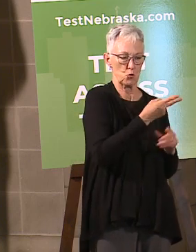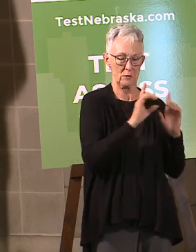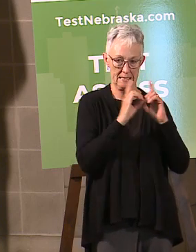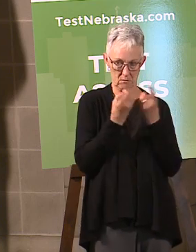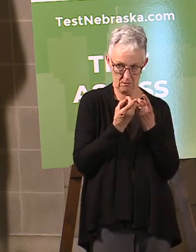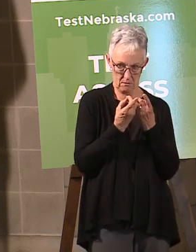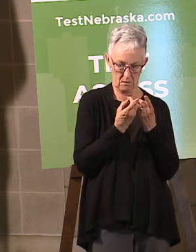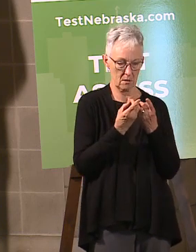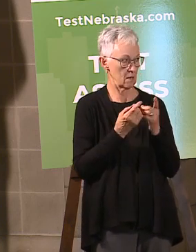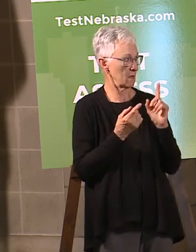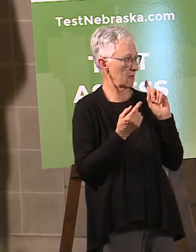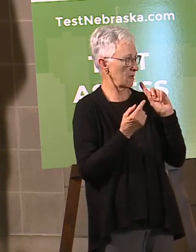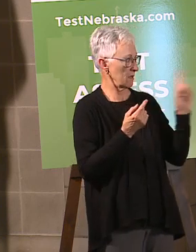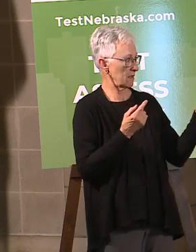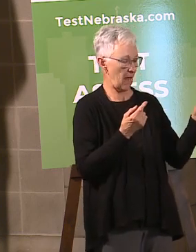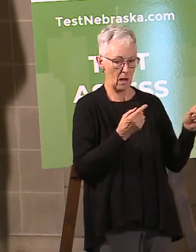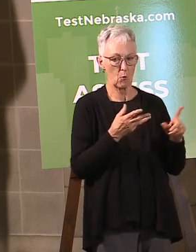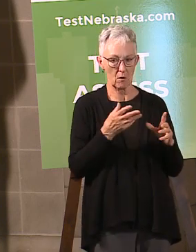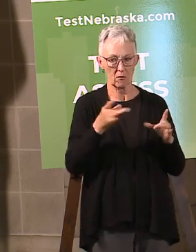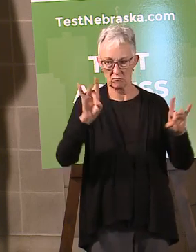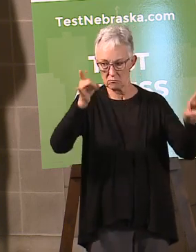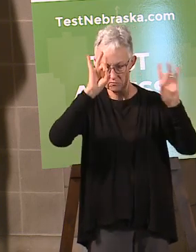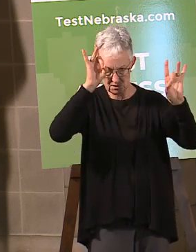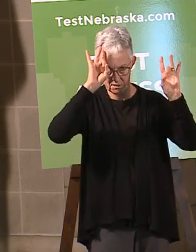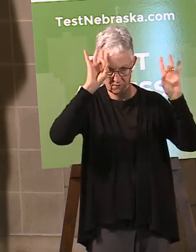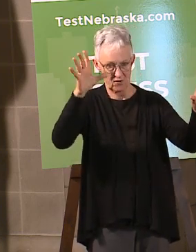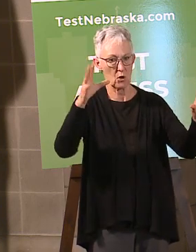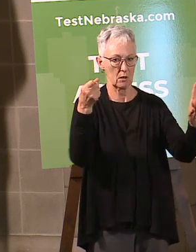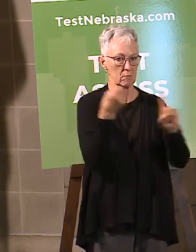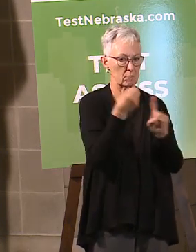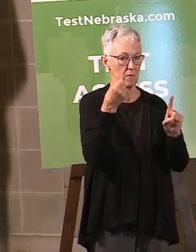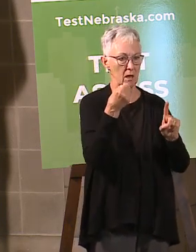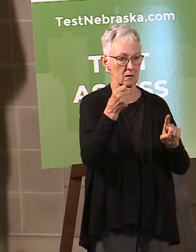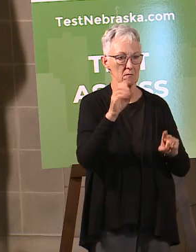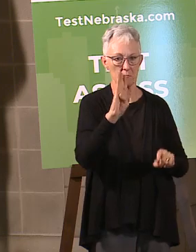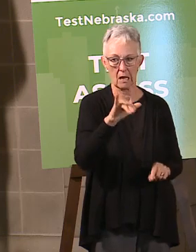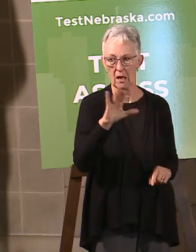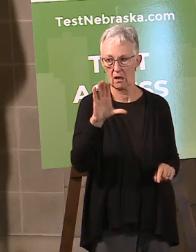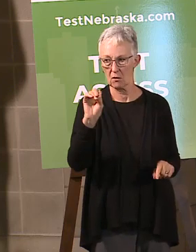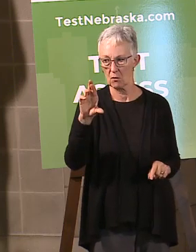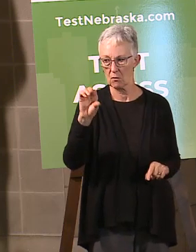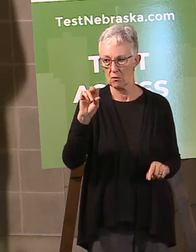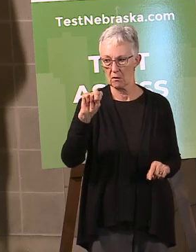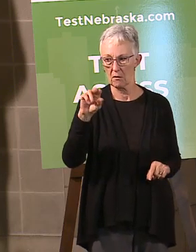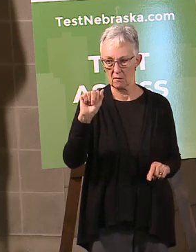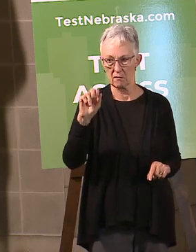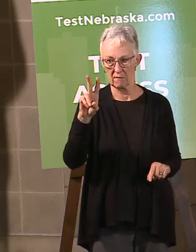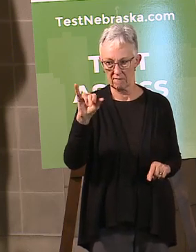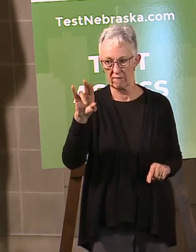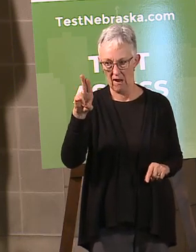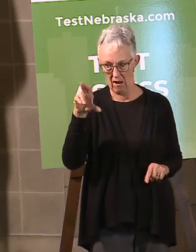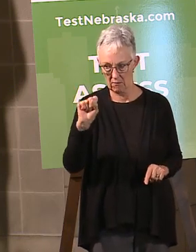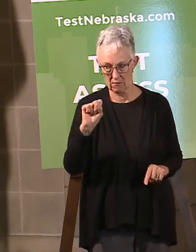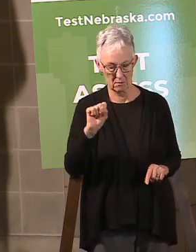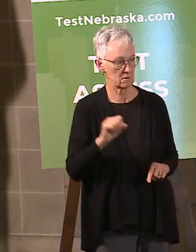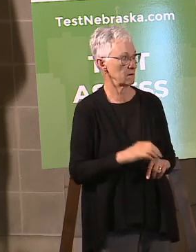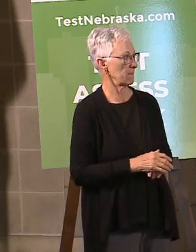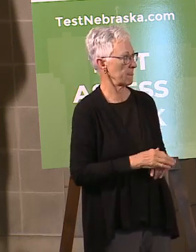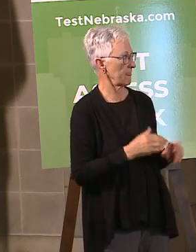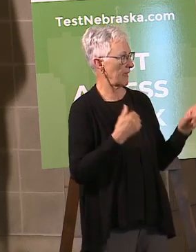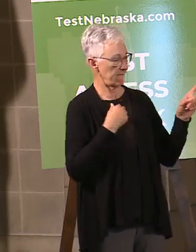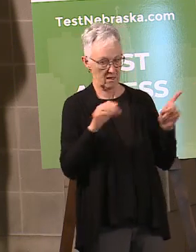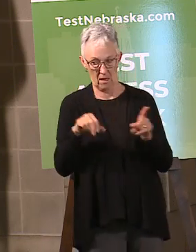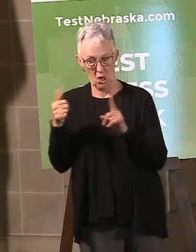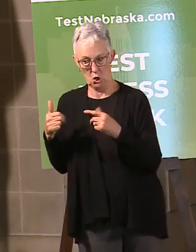as I think we're all aware. And so, again, we're taking this a step at a time. We had the other health districts go through